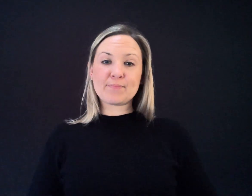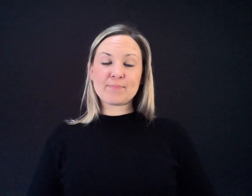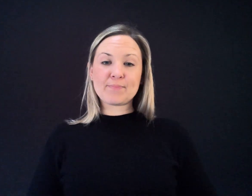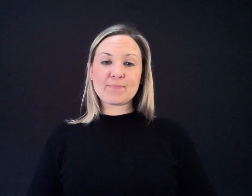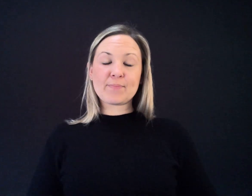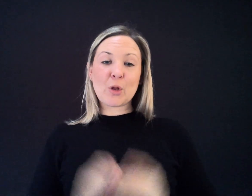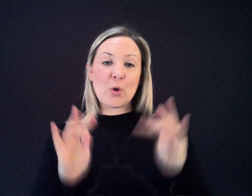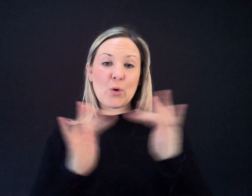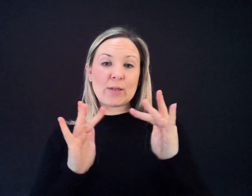Contact Claudia